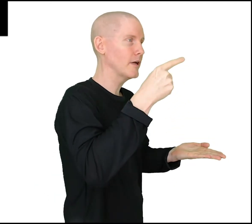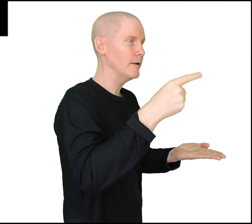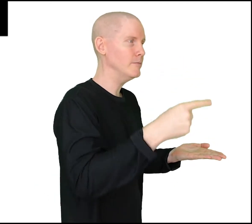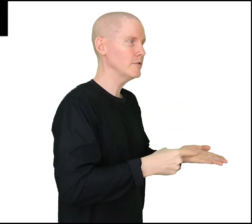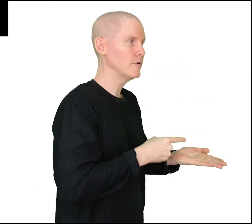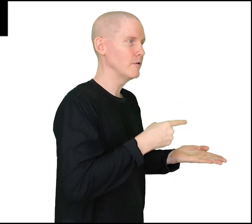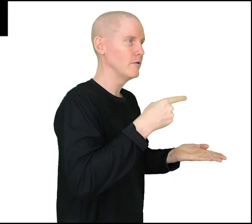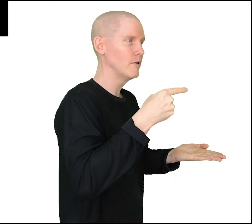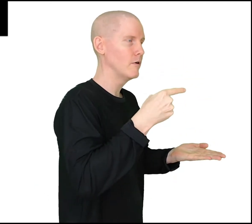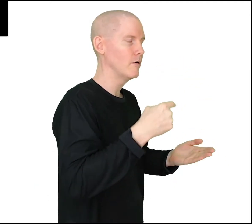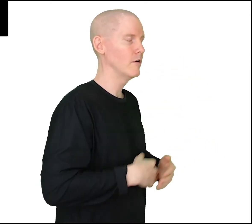Sometimes.